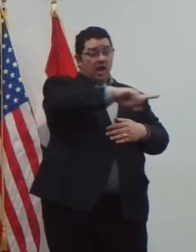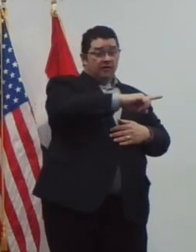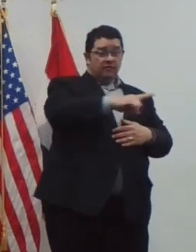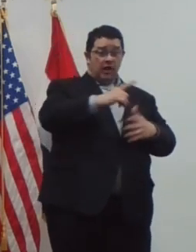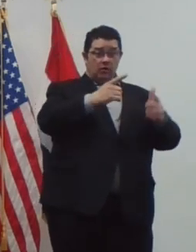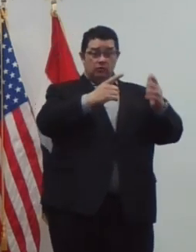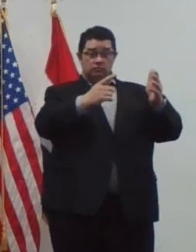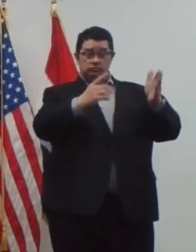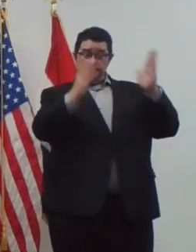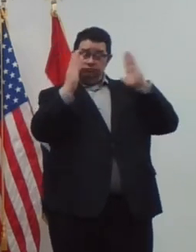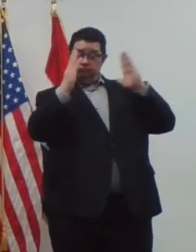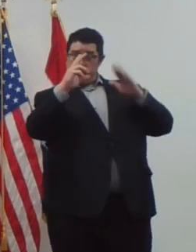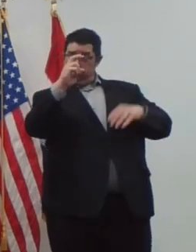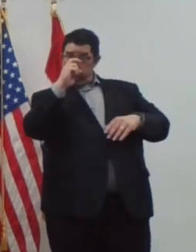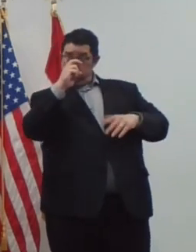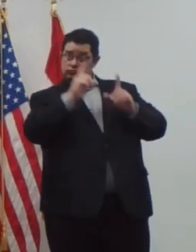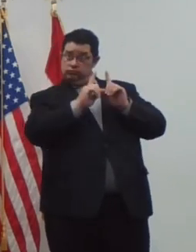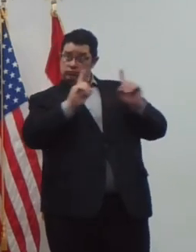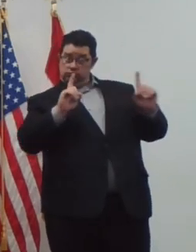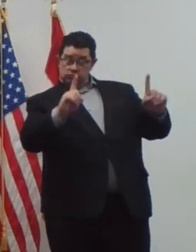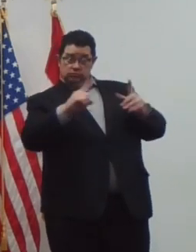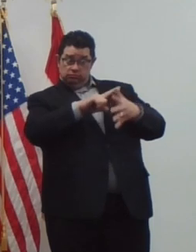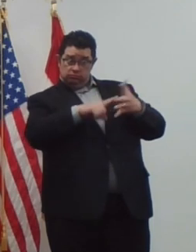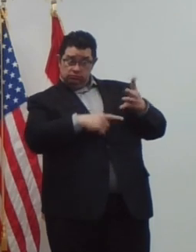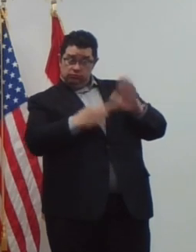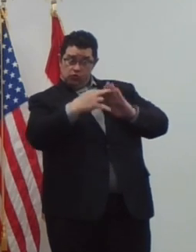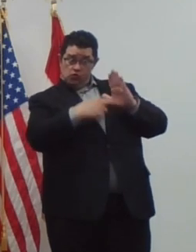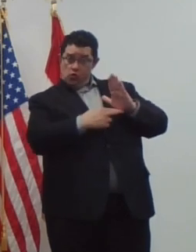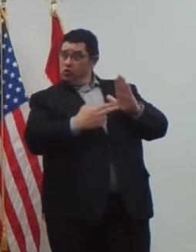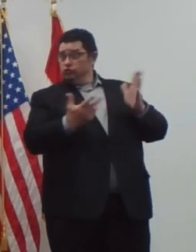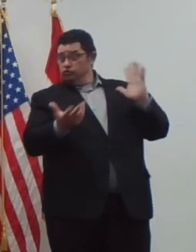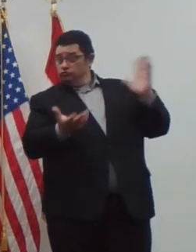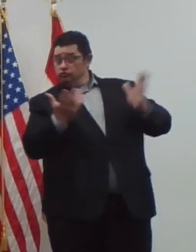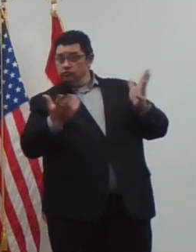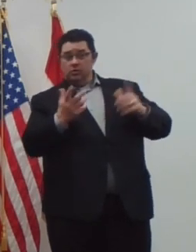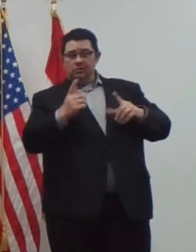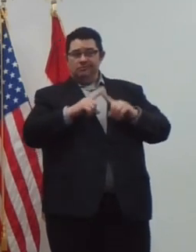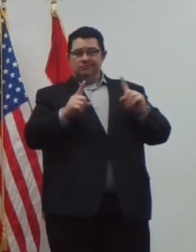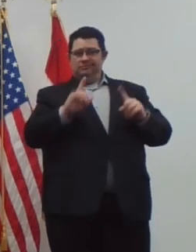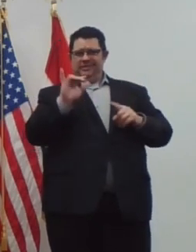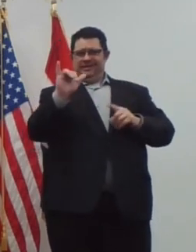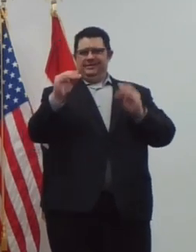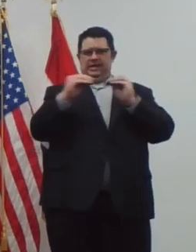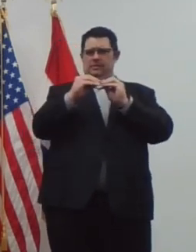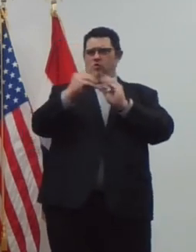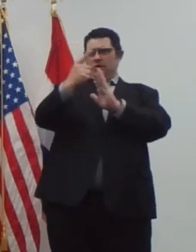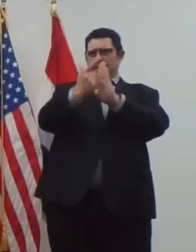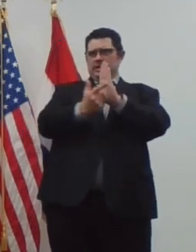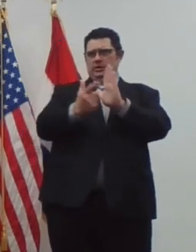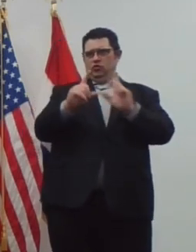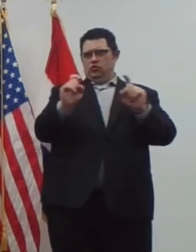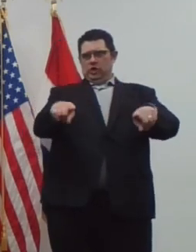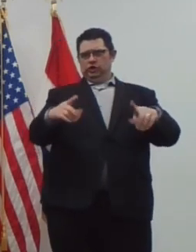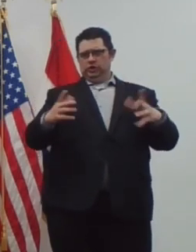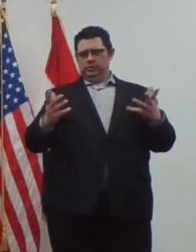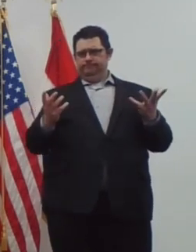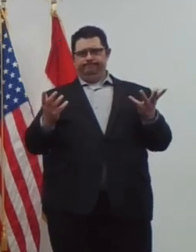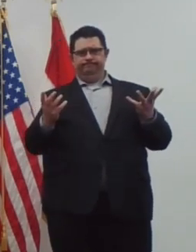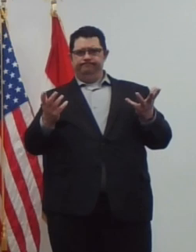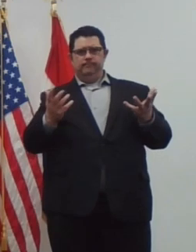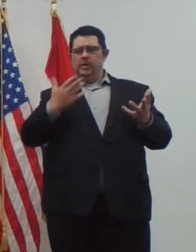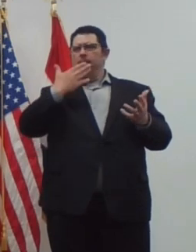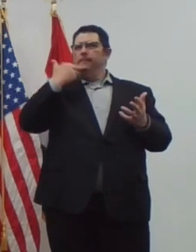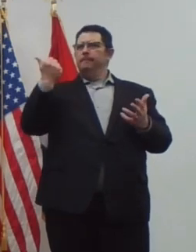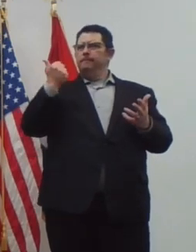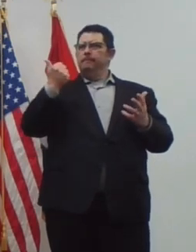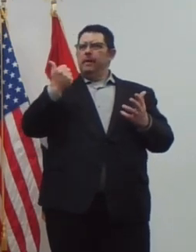public health orders. Then that would go into the question of liability, but it's really more of a legal question. But the best